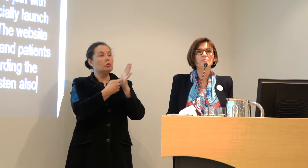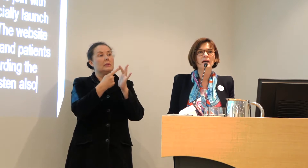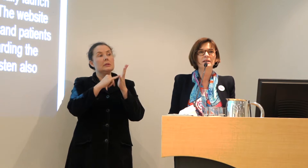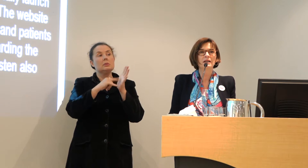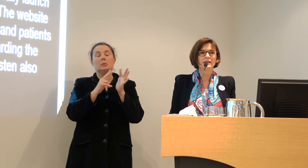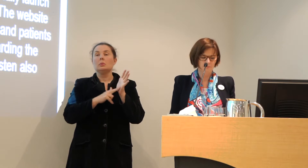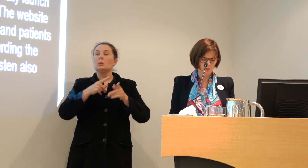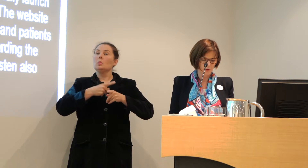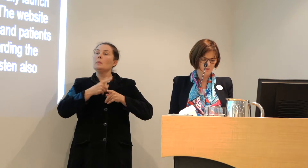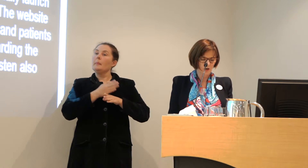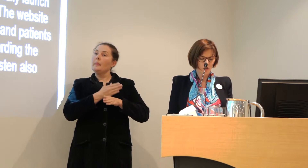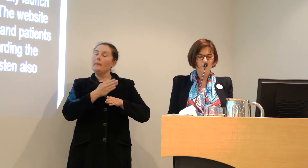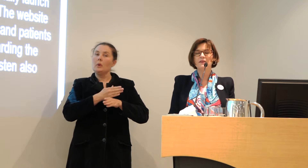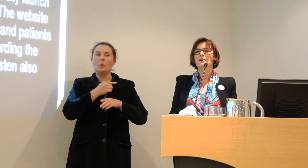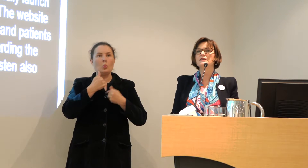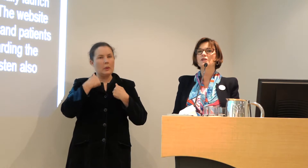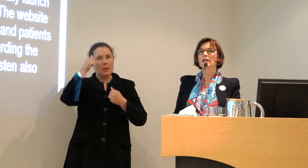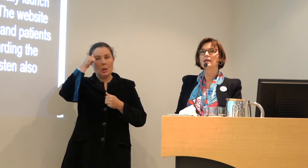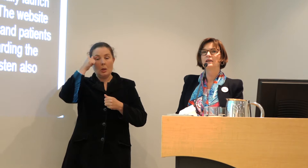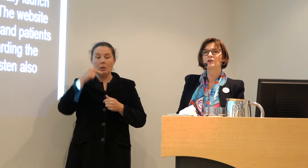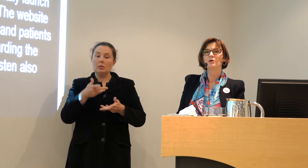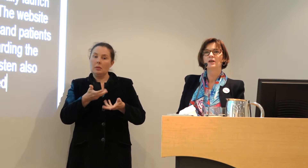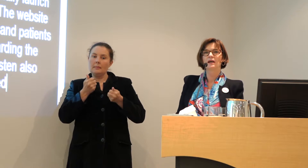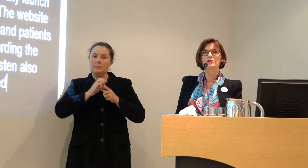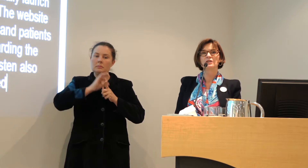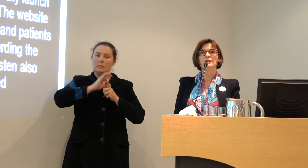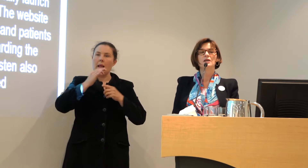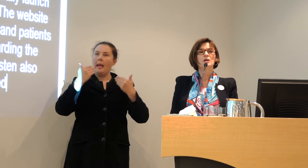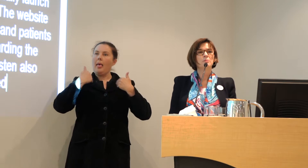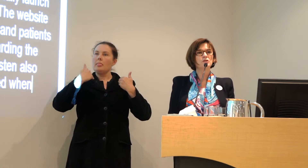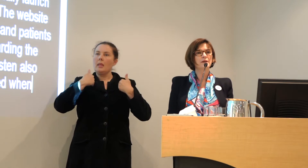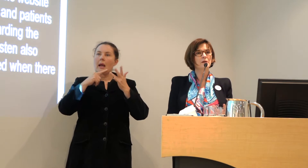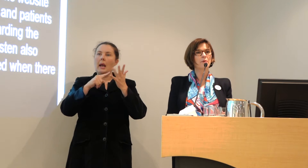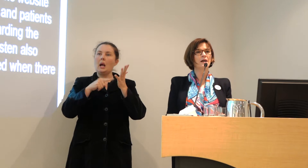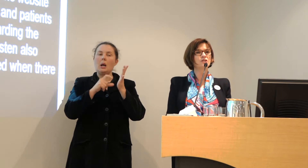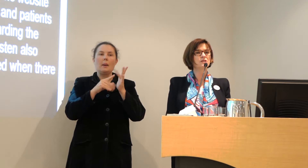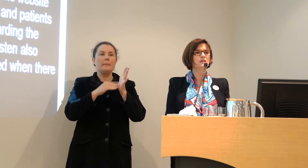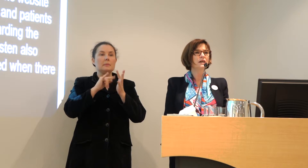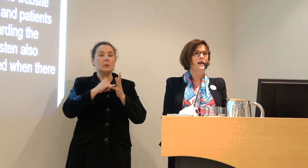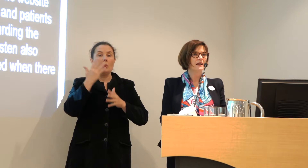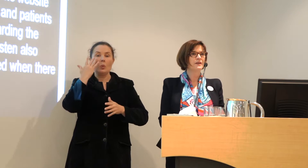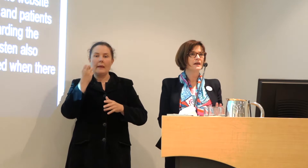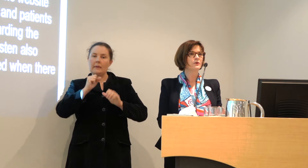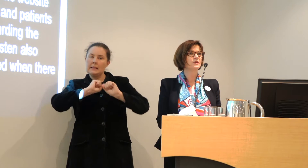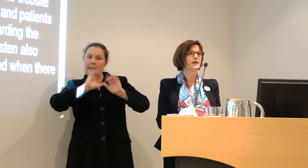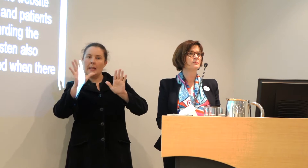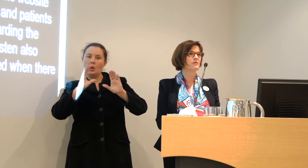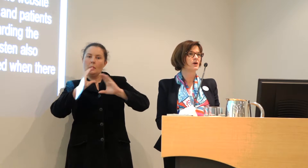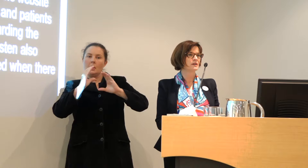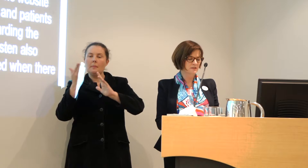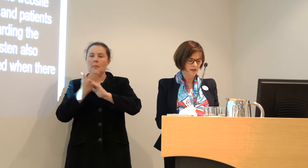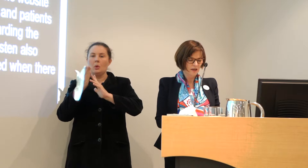are dramatically improved when there is clear communication between a patient and their